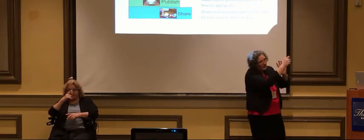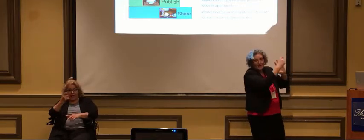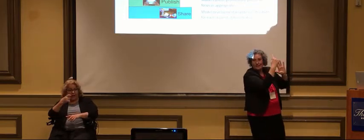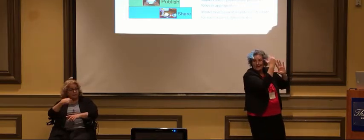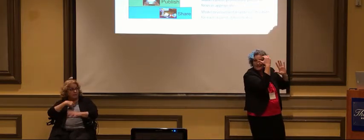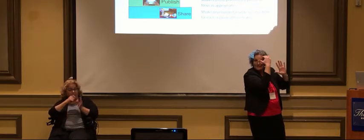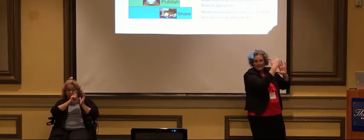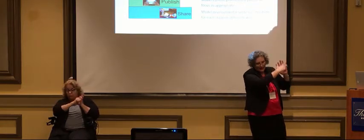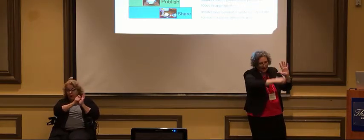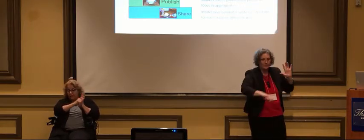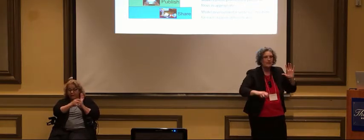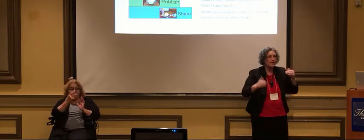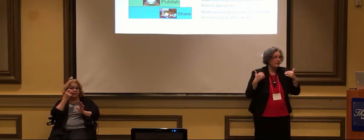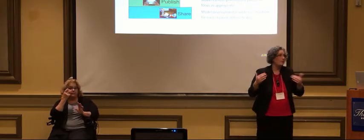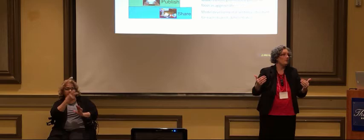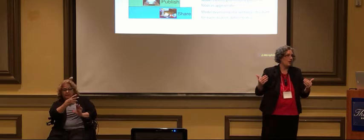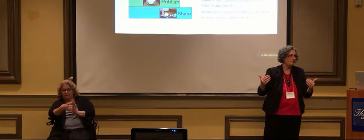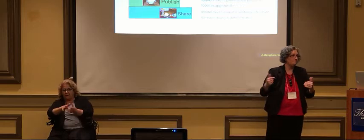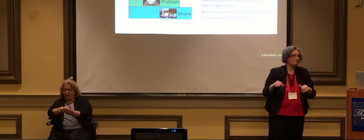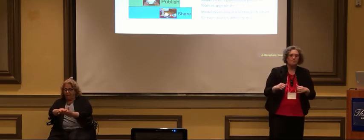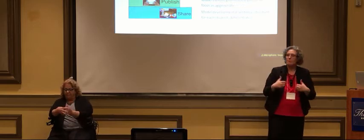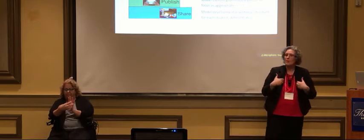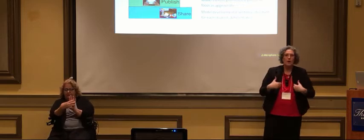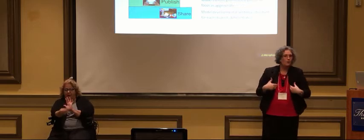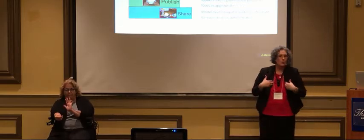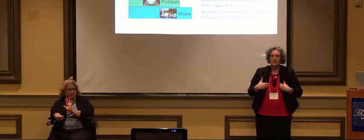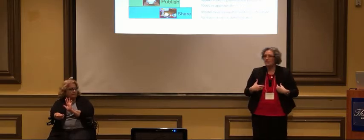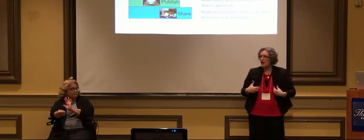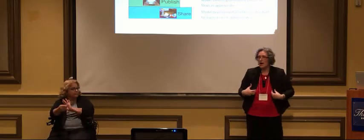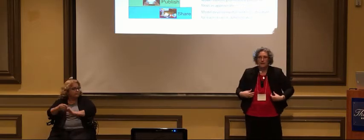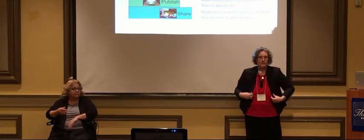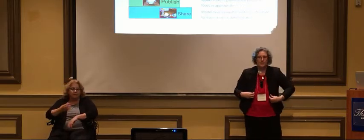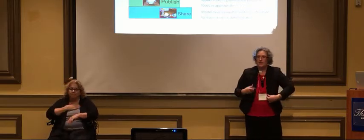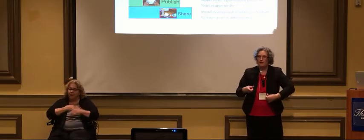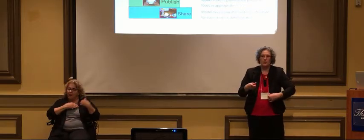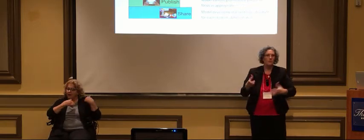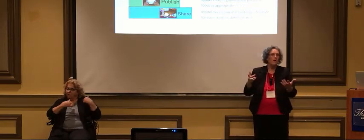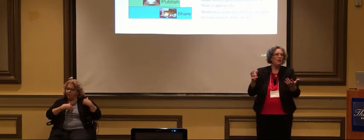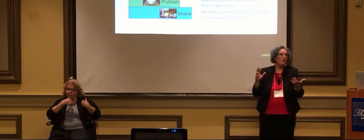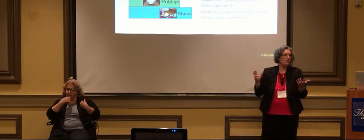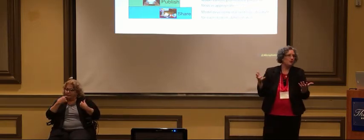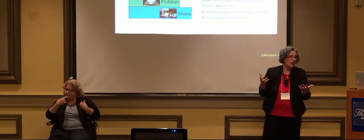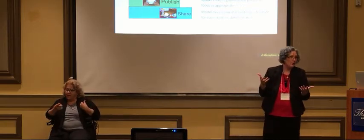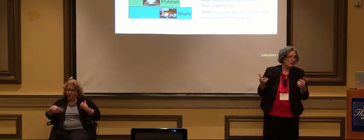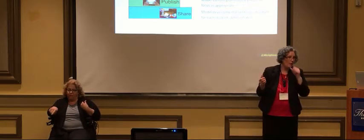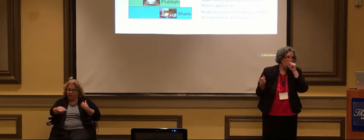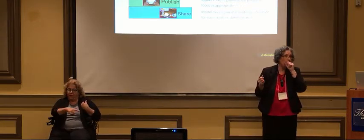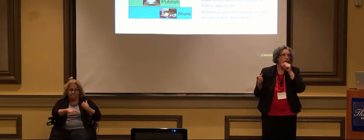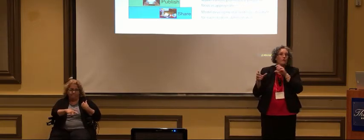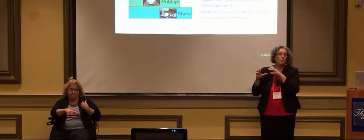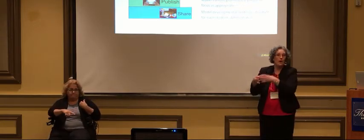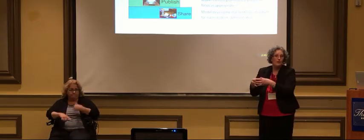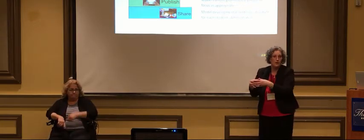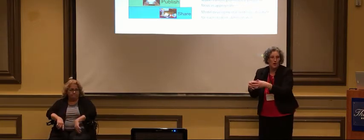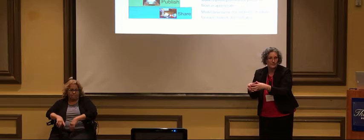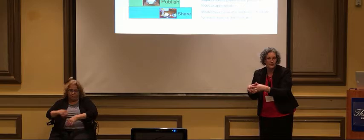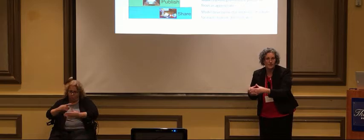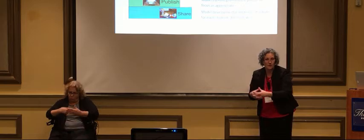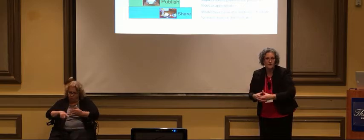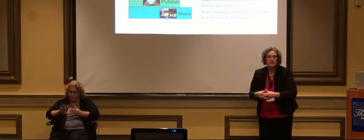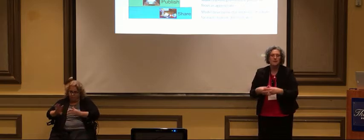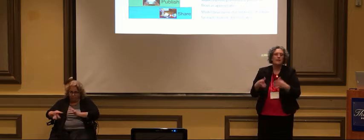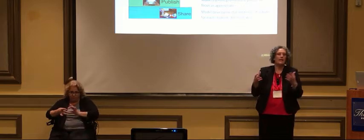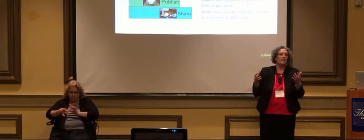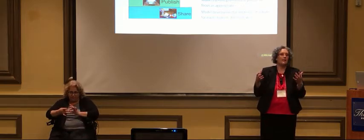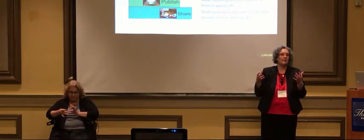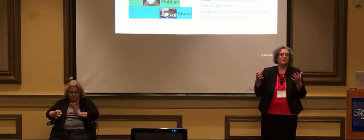from me, I write it, they see it, they copy it down, and move on. My role is not to tell them, a prescriber, of what their comments